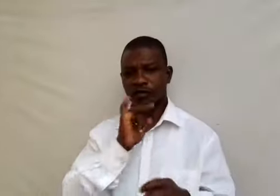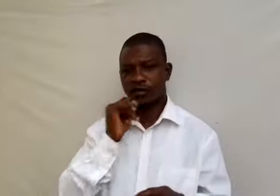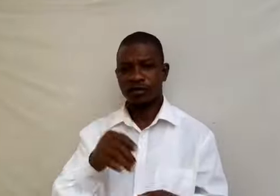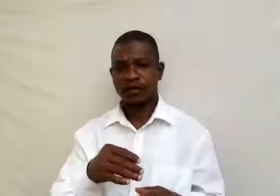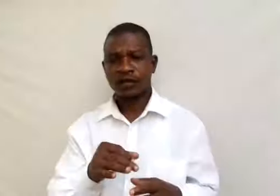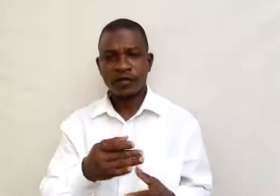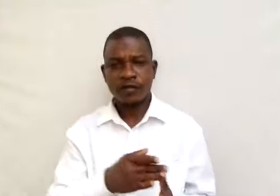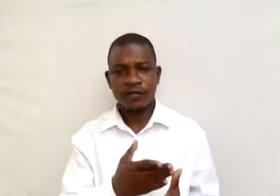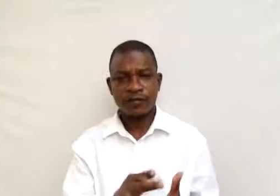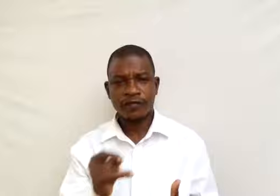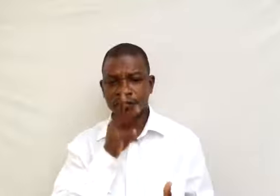habitat